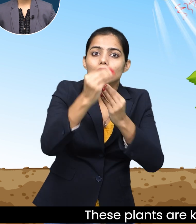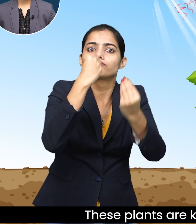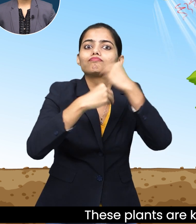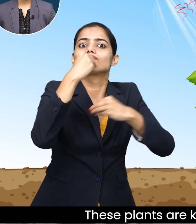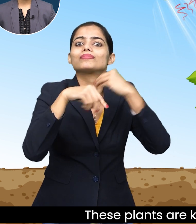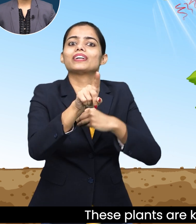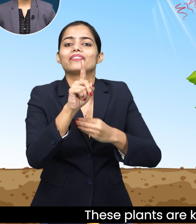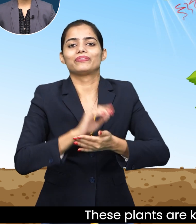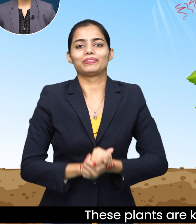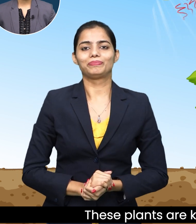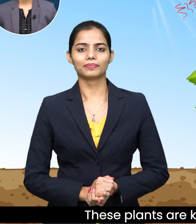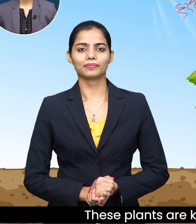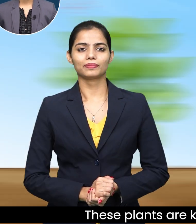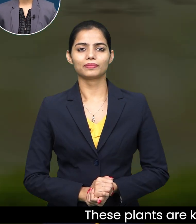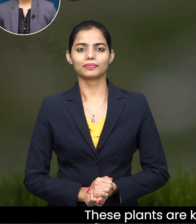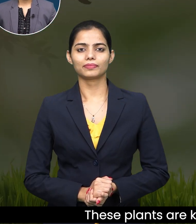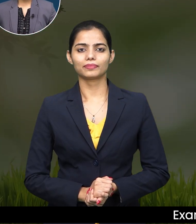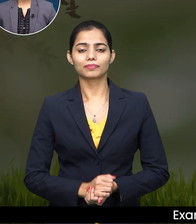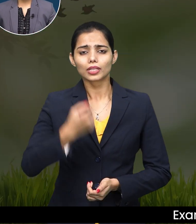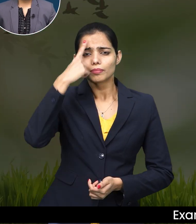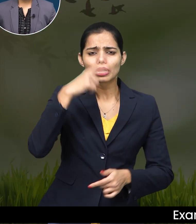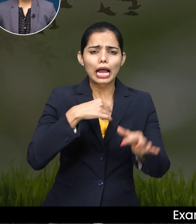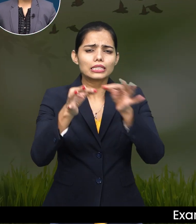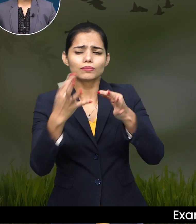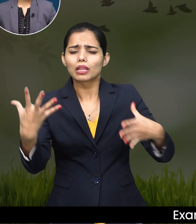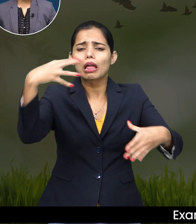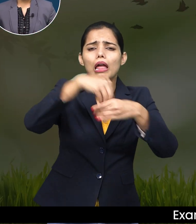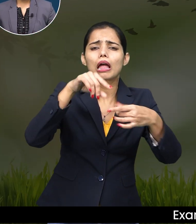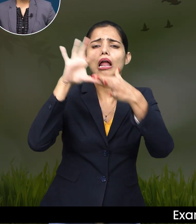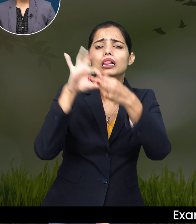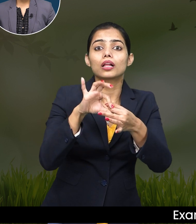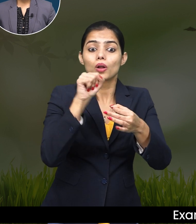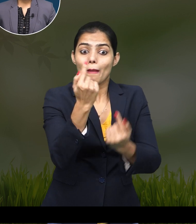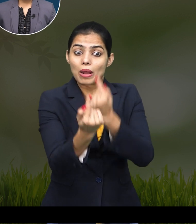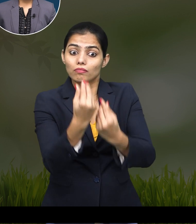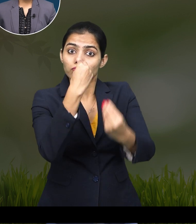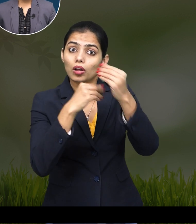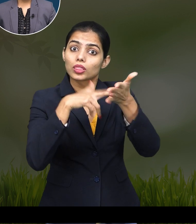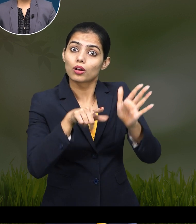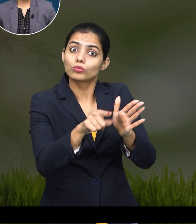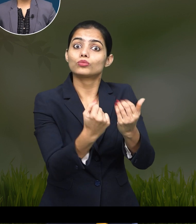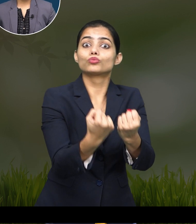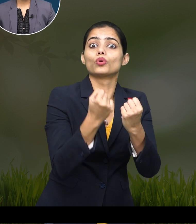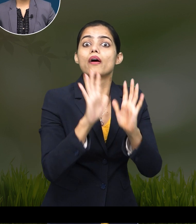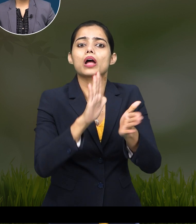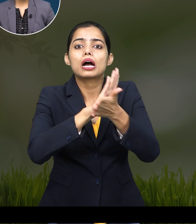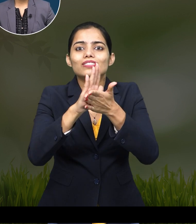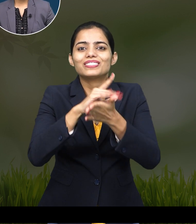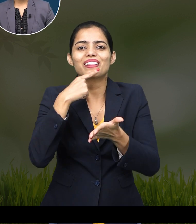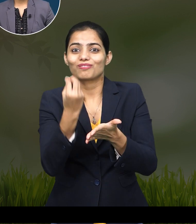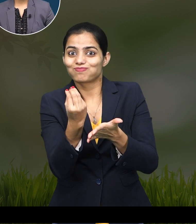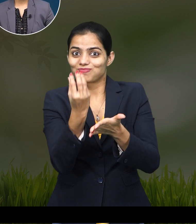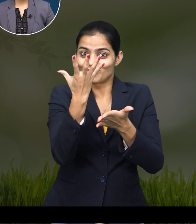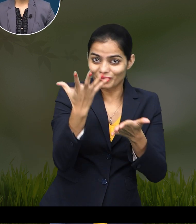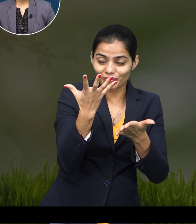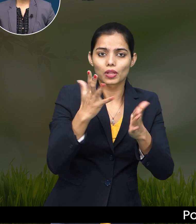Examples include hibiscus,